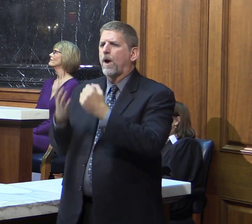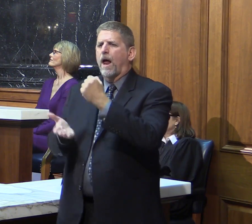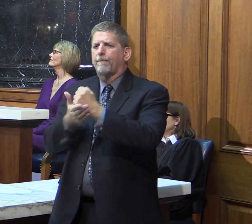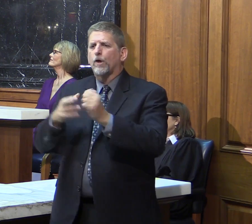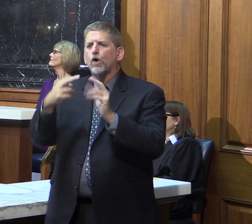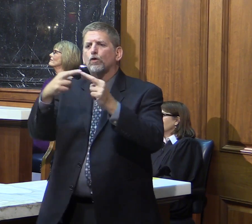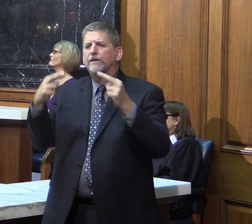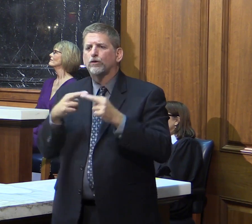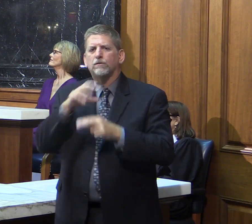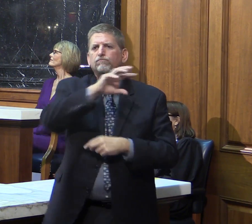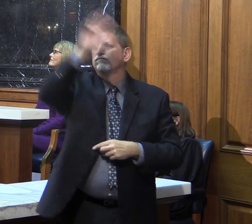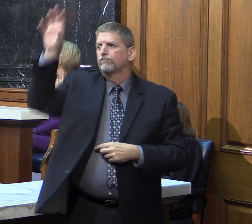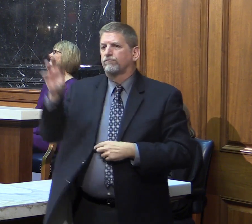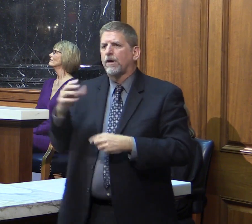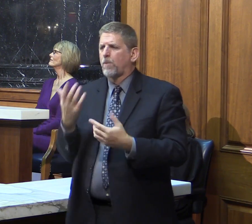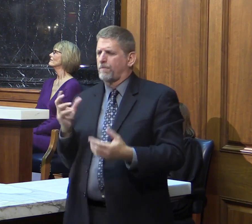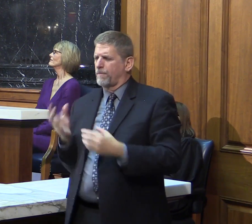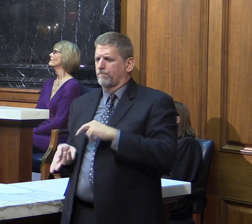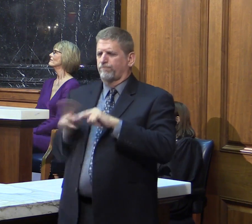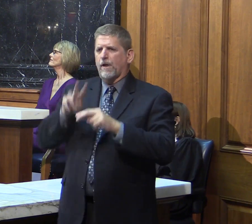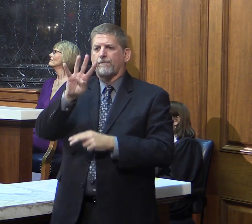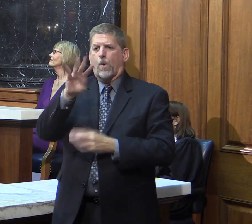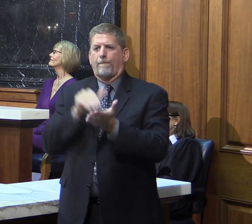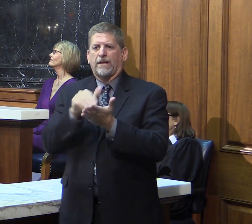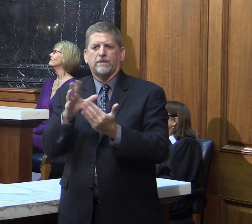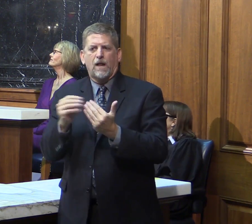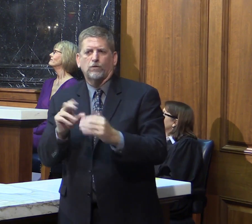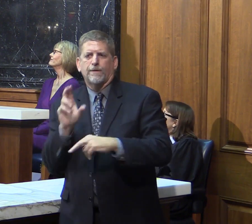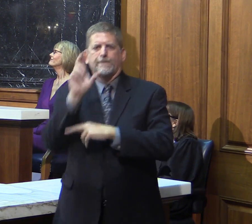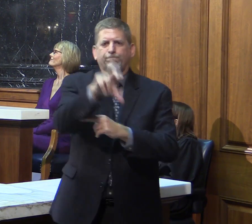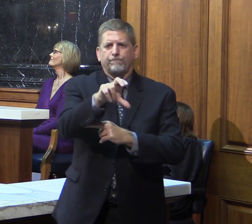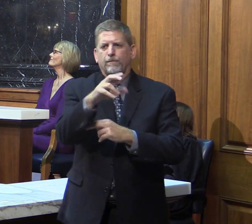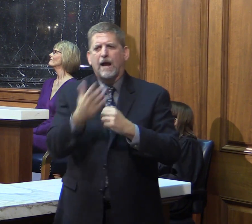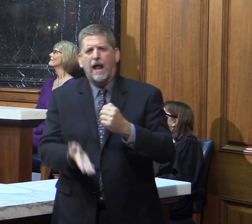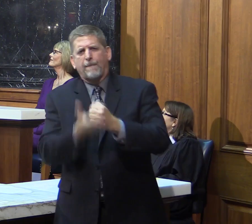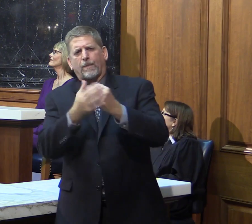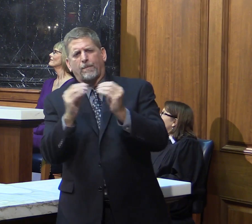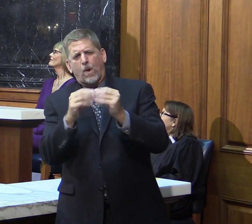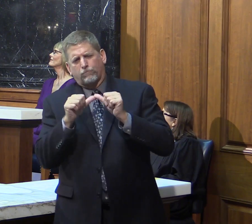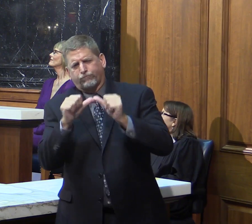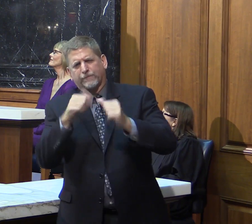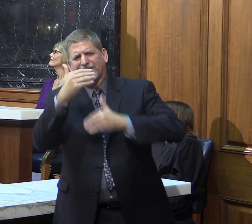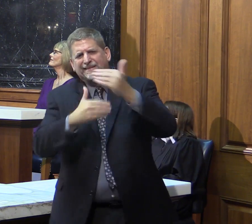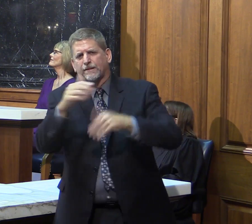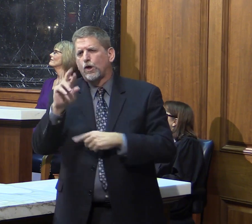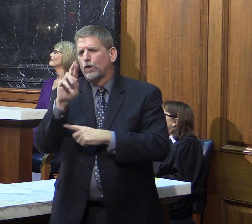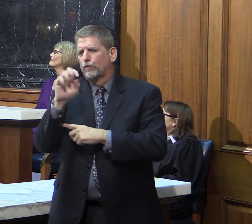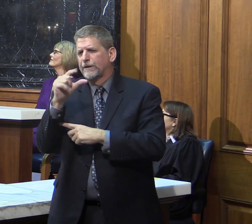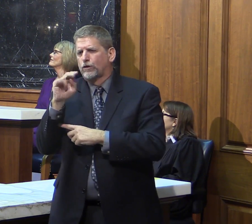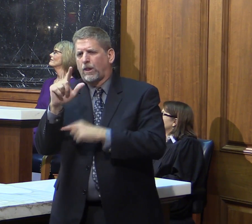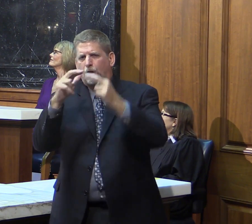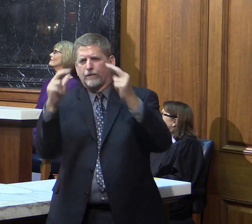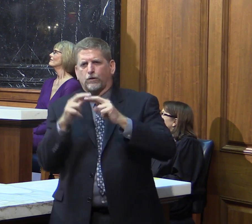more this budget. This will keep the planning and momentum going in other regions of the state that did not